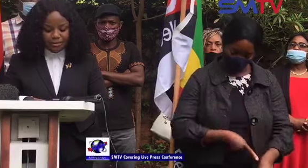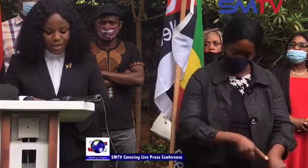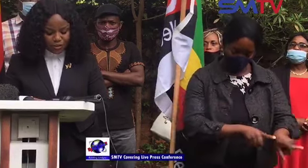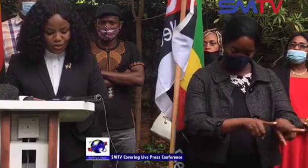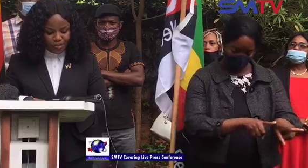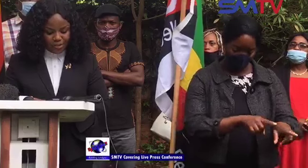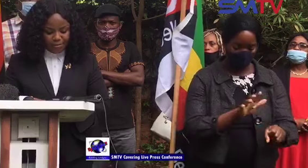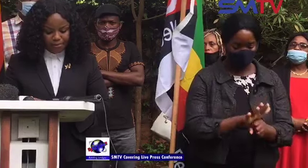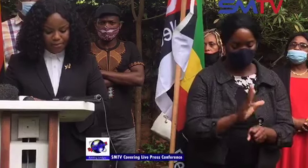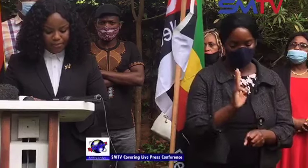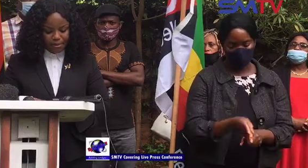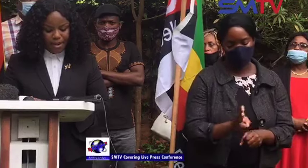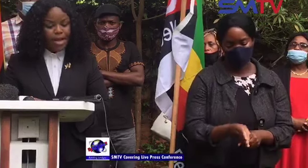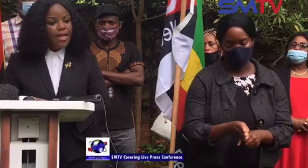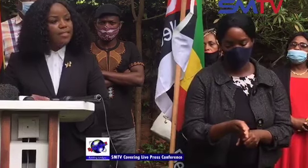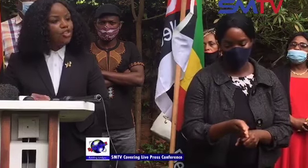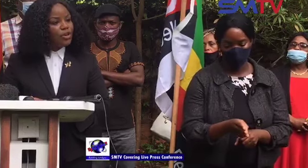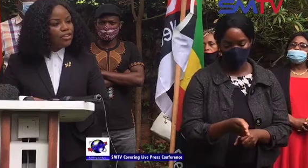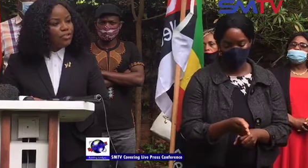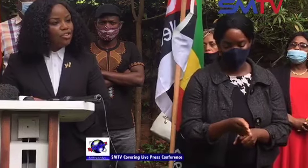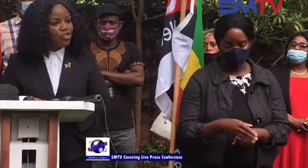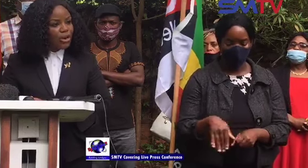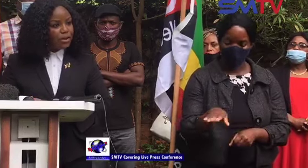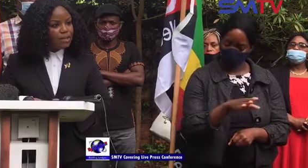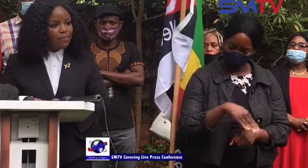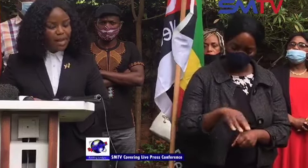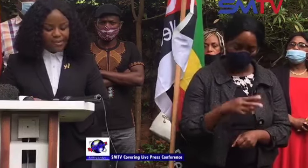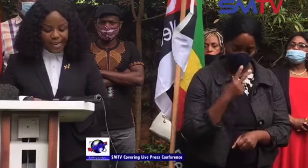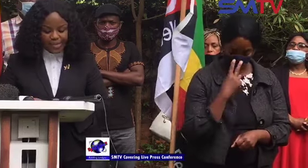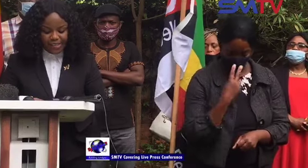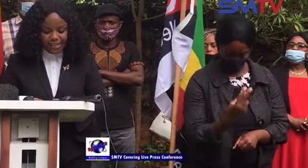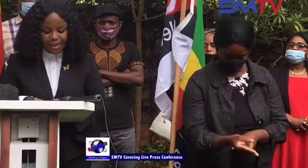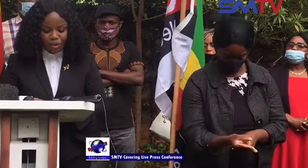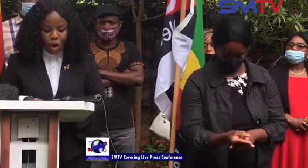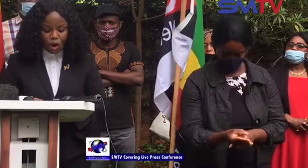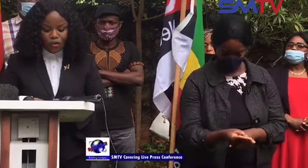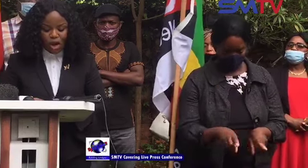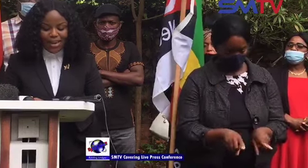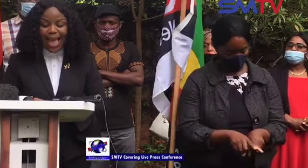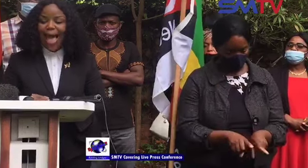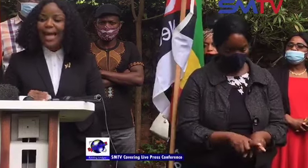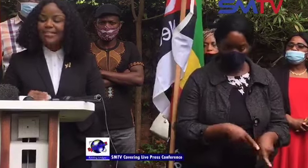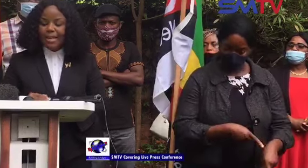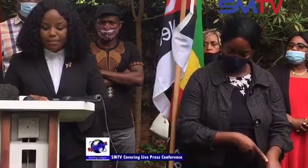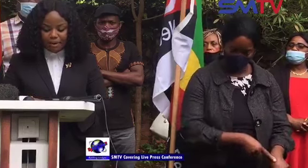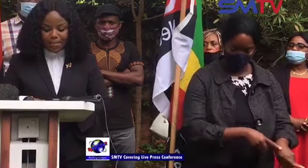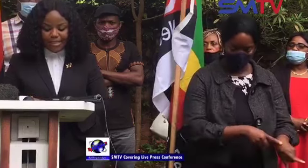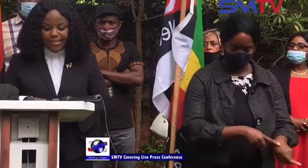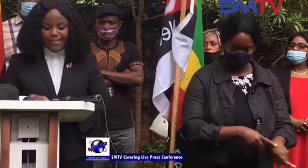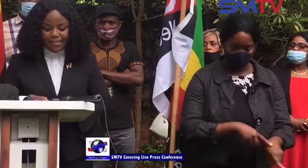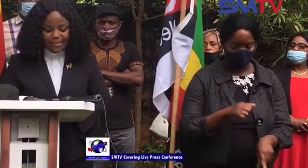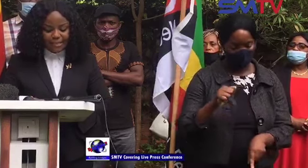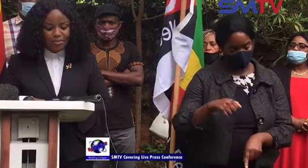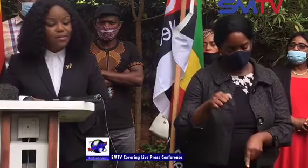and administrative. The Treasurer General, Senator David Coltat, has